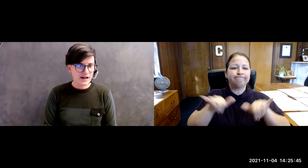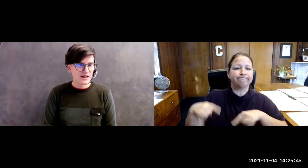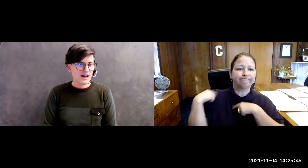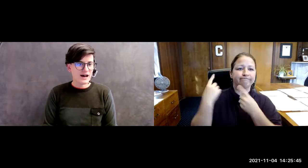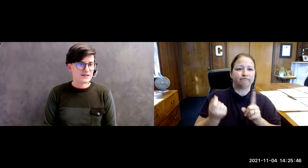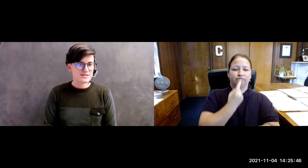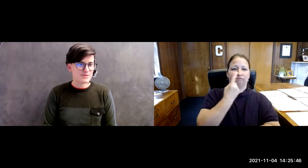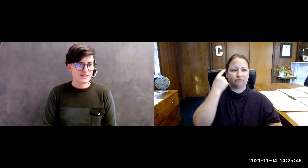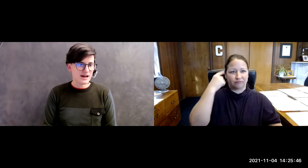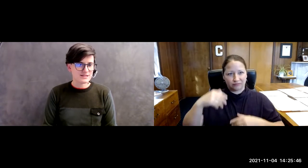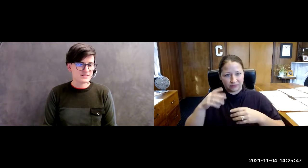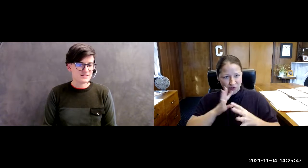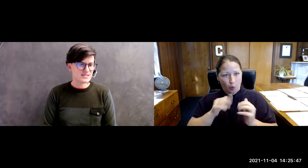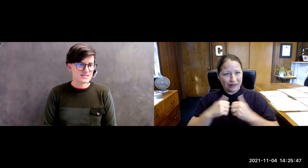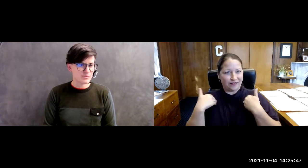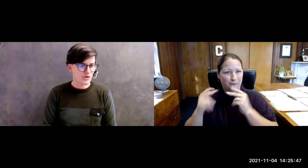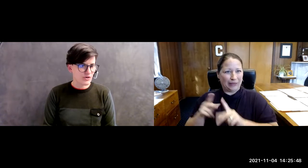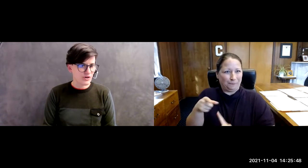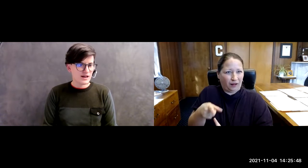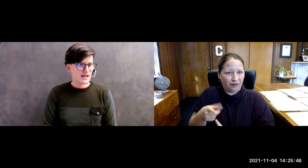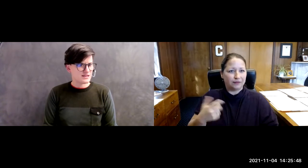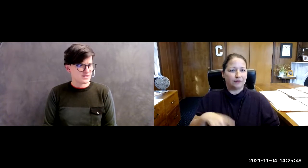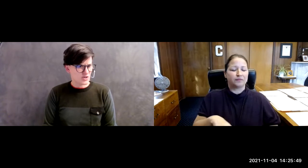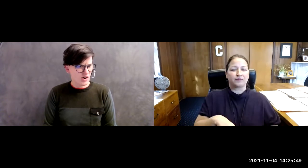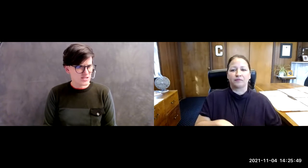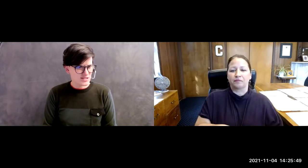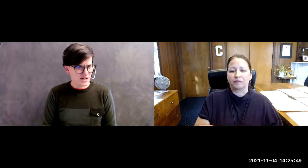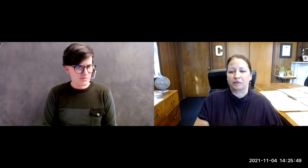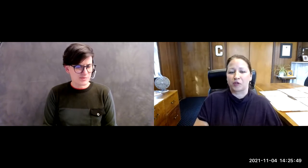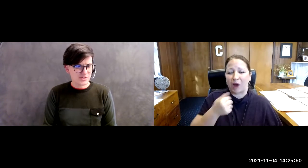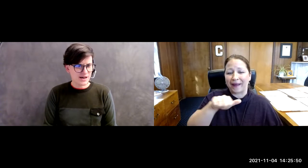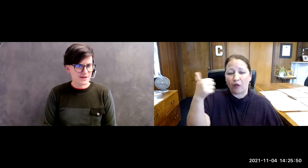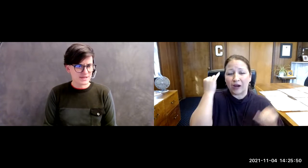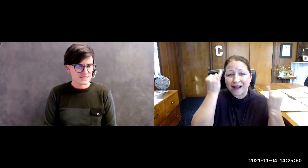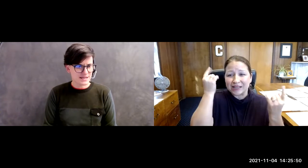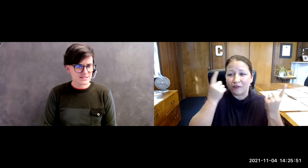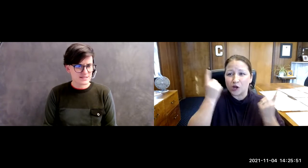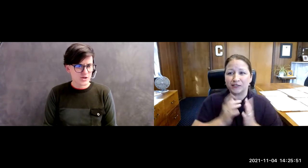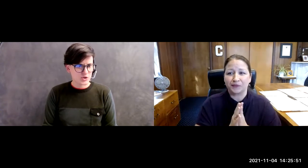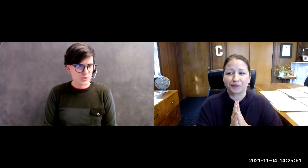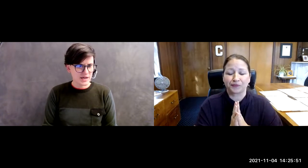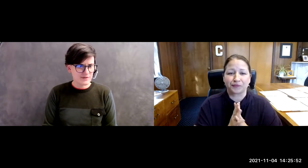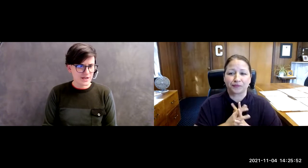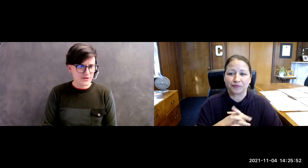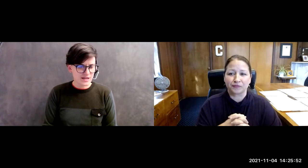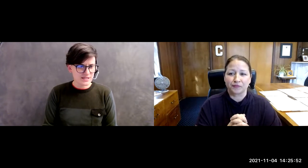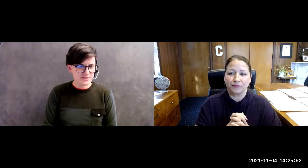that, something that isn't typical. And to talk to the young people, yeah, that makes sense. Do we have any other